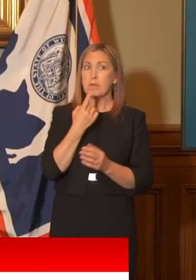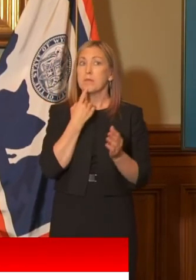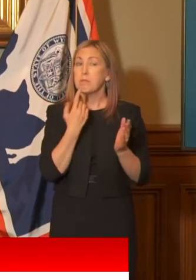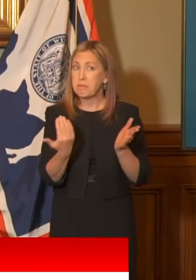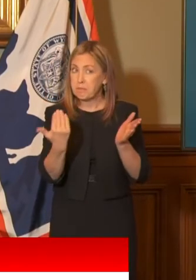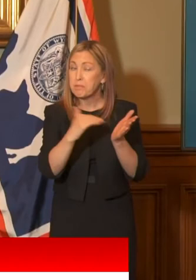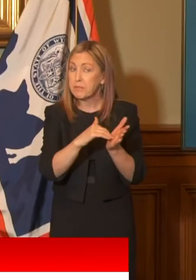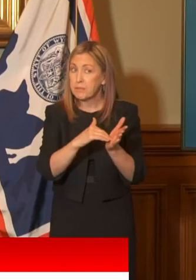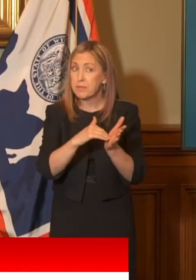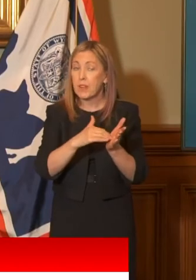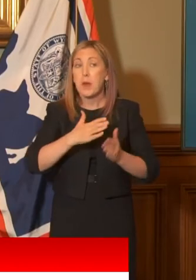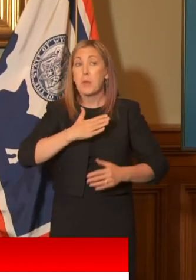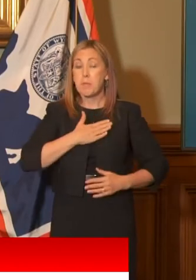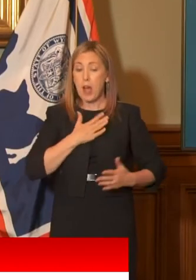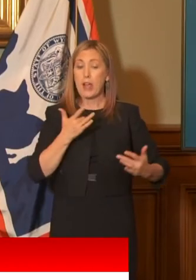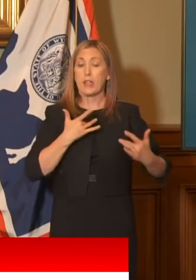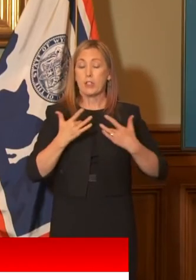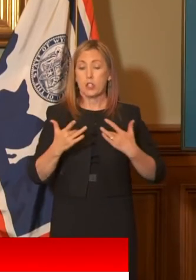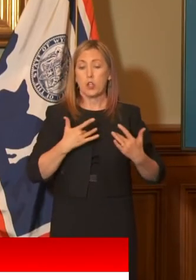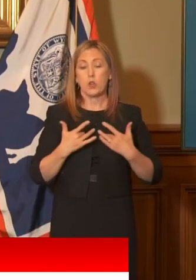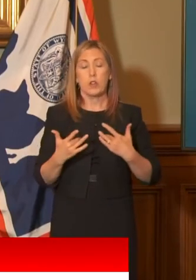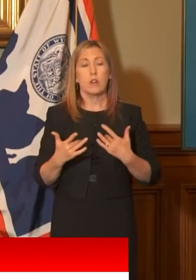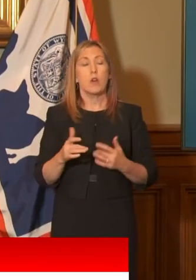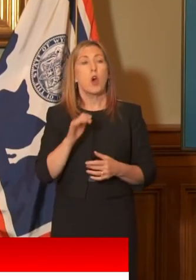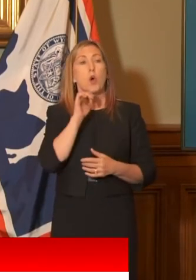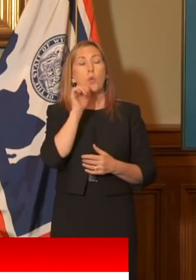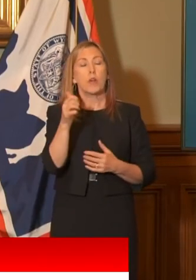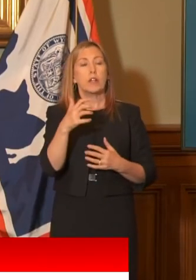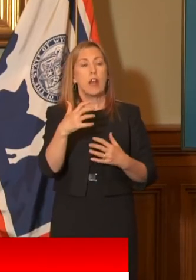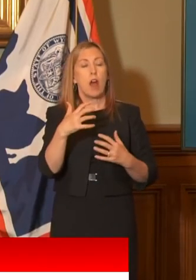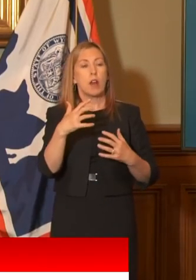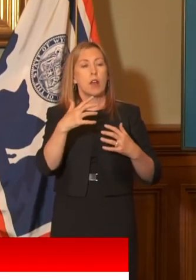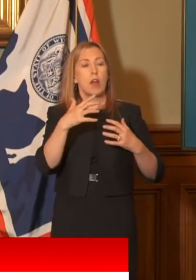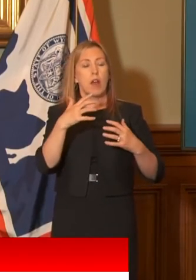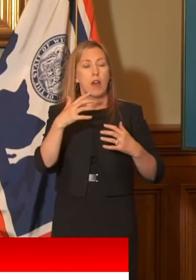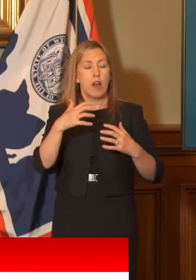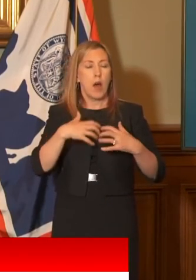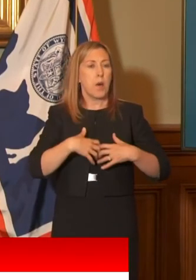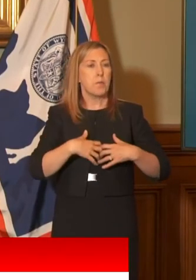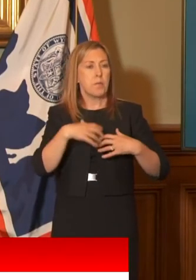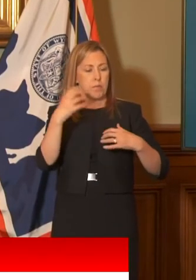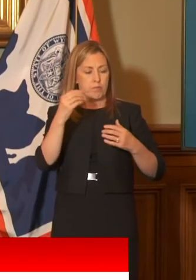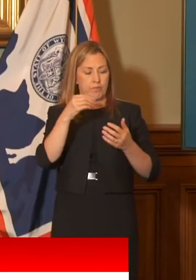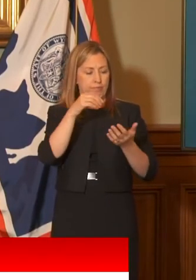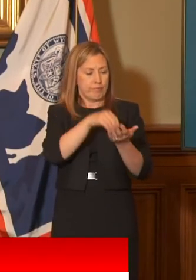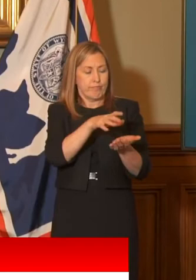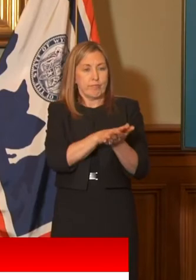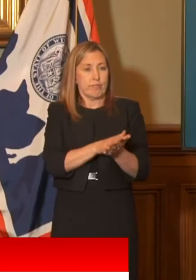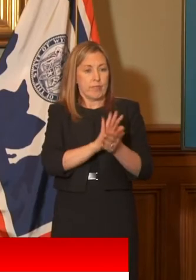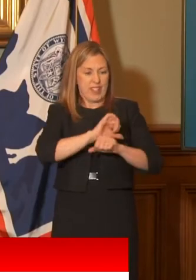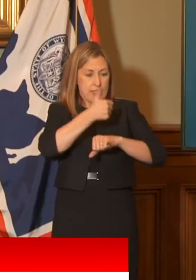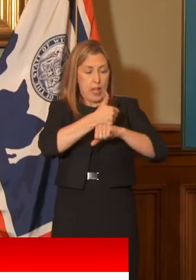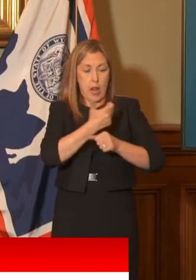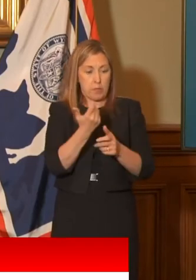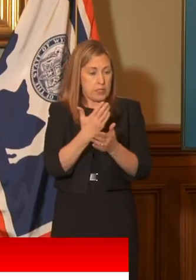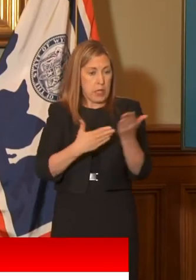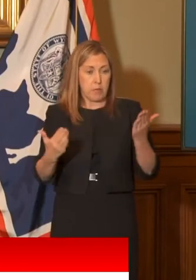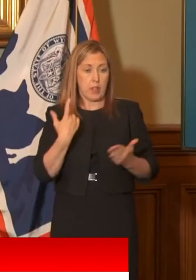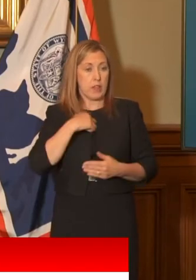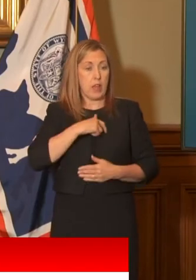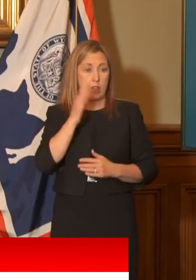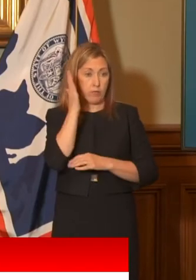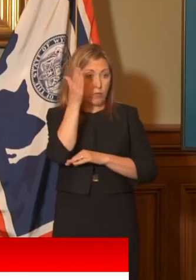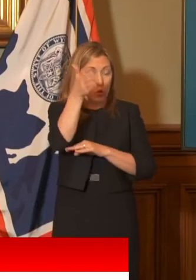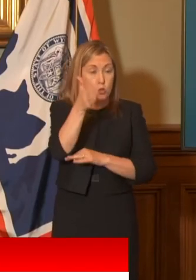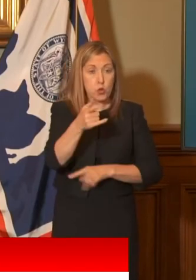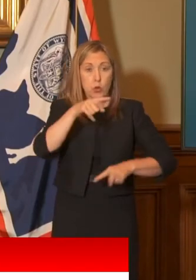my concern is that we not build in an escalator that we cannot afford over time. So in